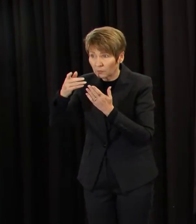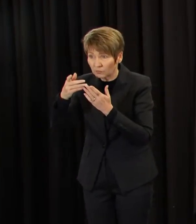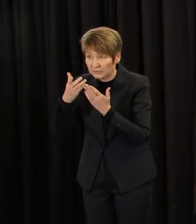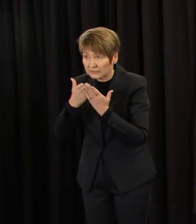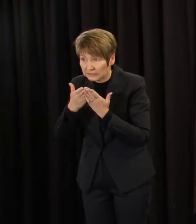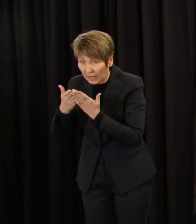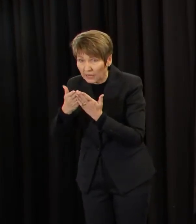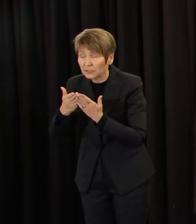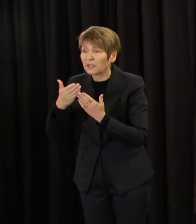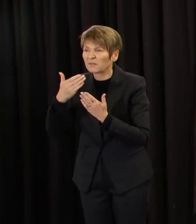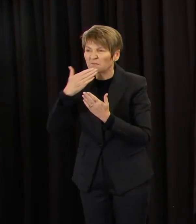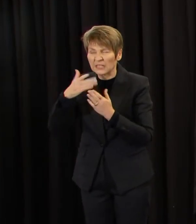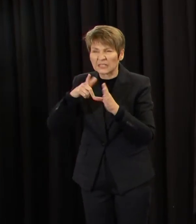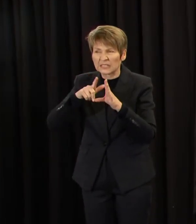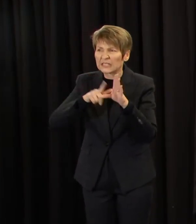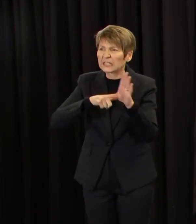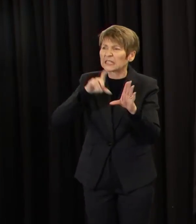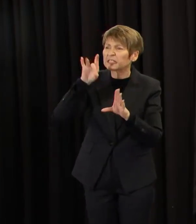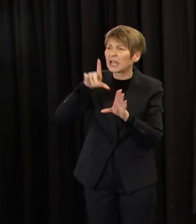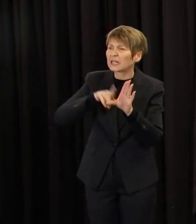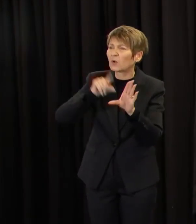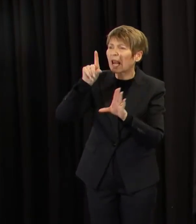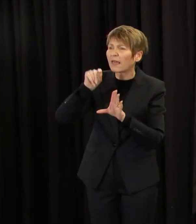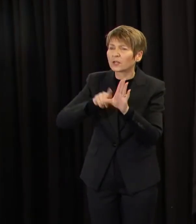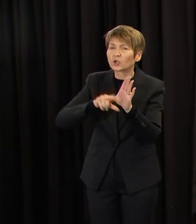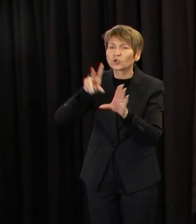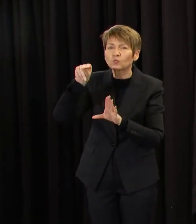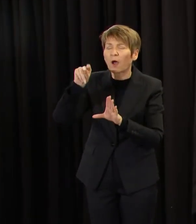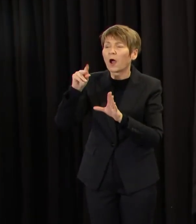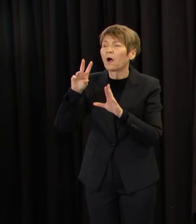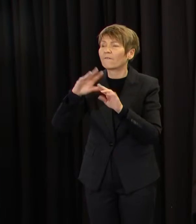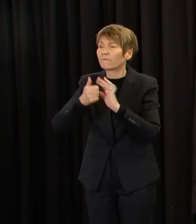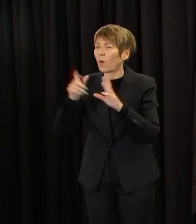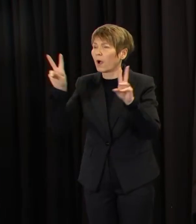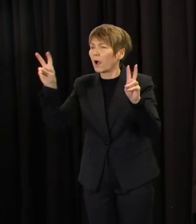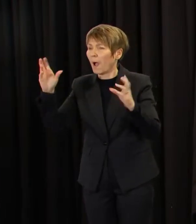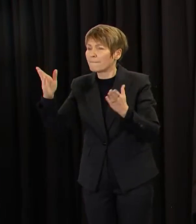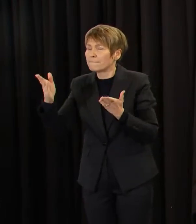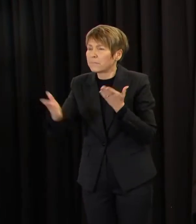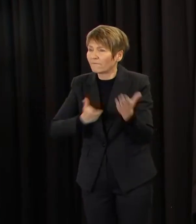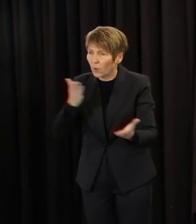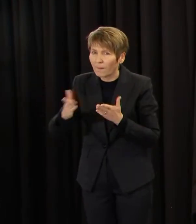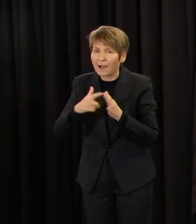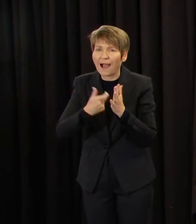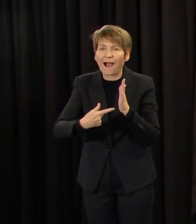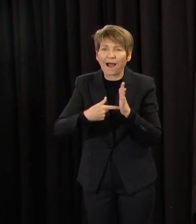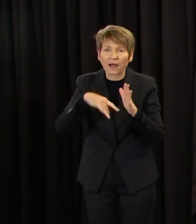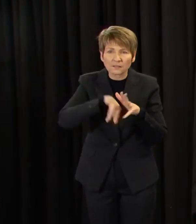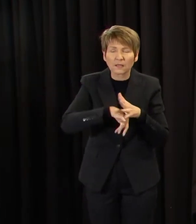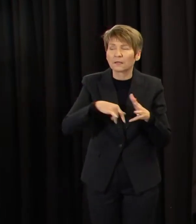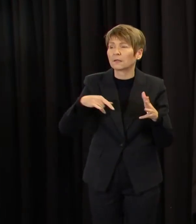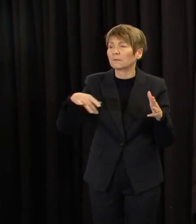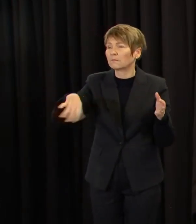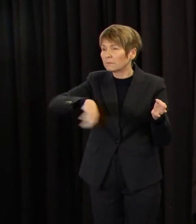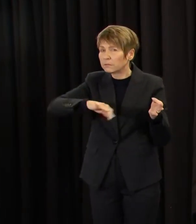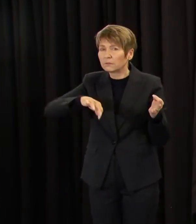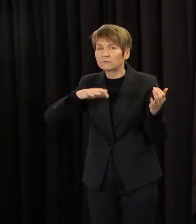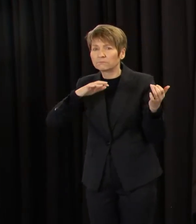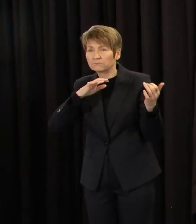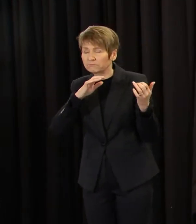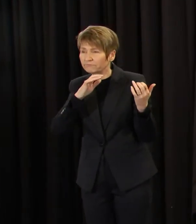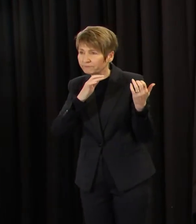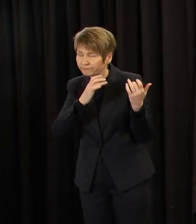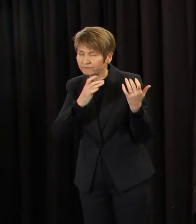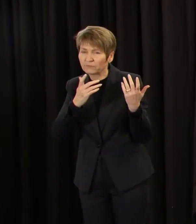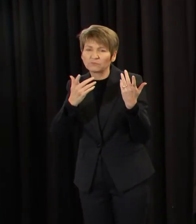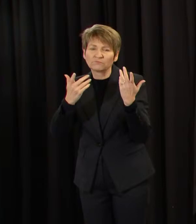small number of students who take those performing arts SACs. I would ask the schools, of course, that in recognition of us allowing those SACs to go ahead as planned, please